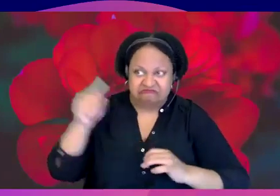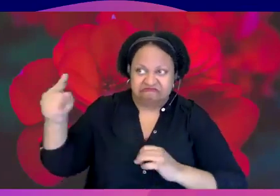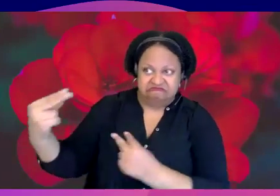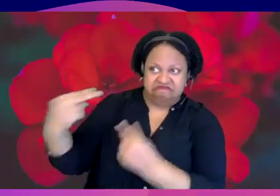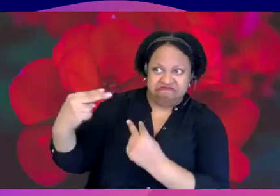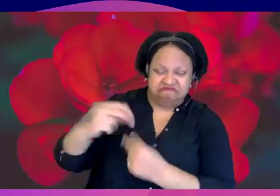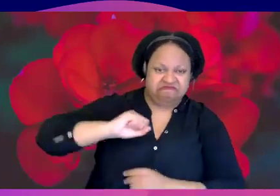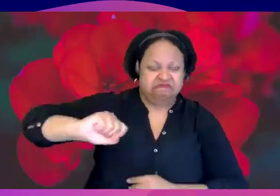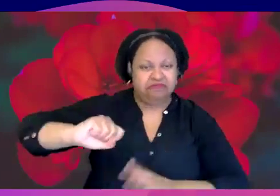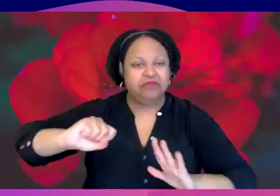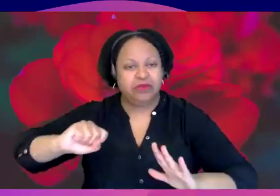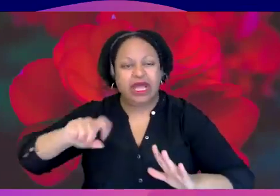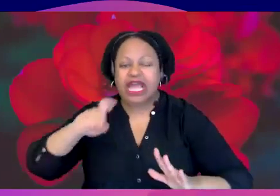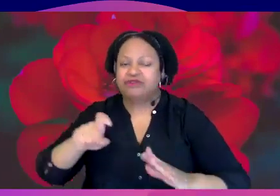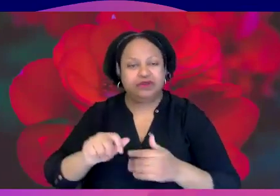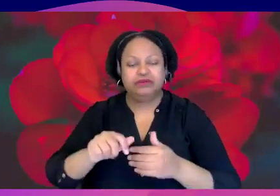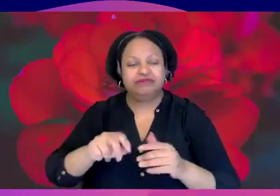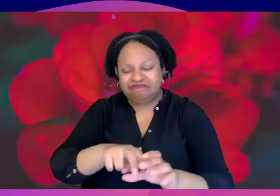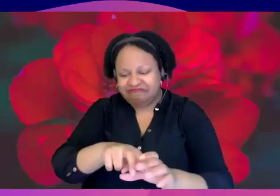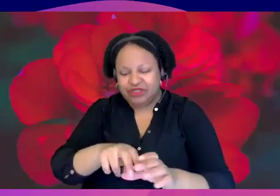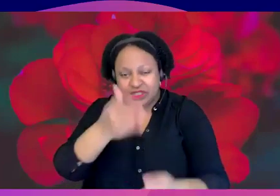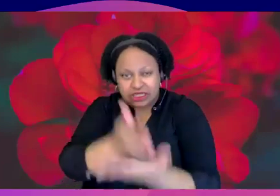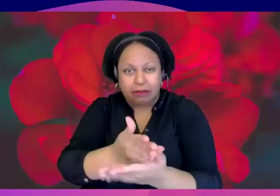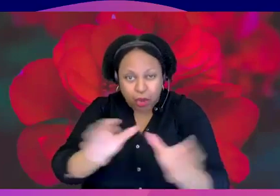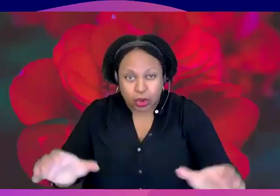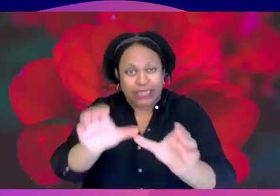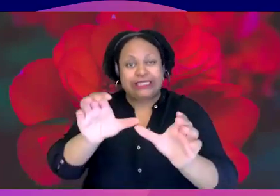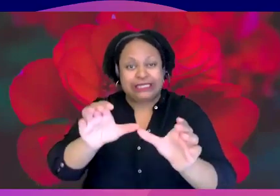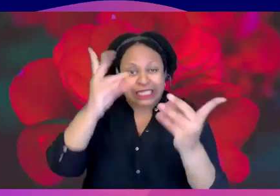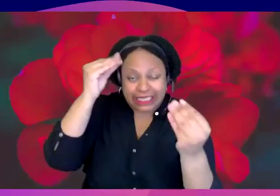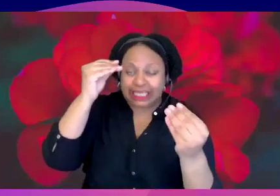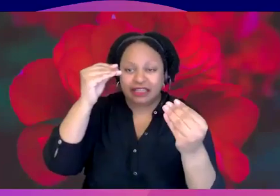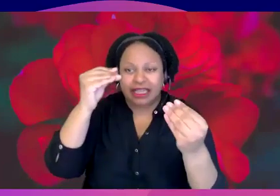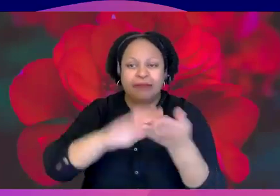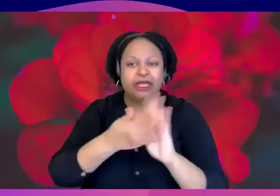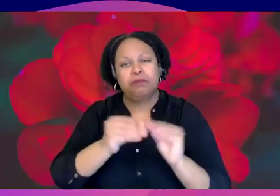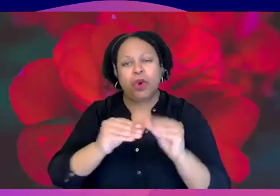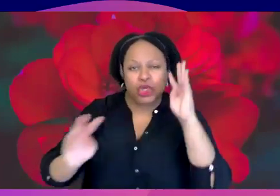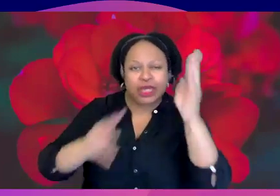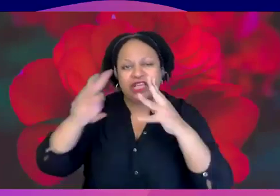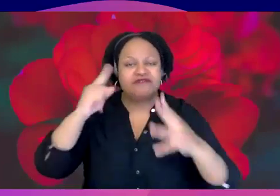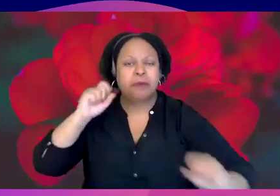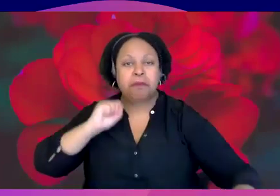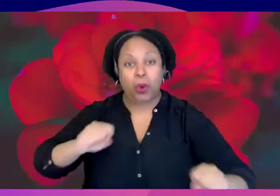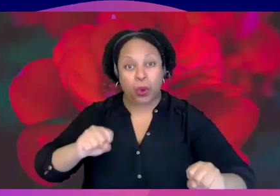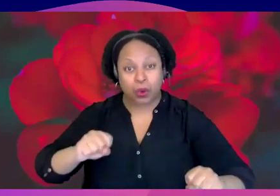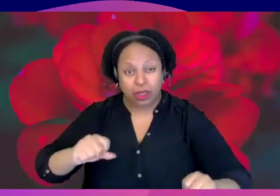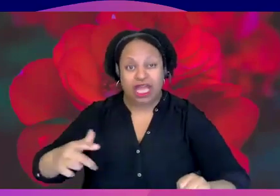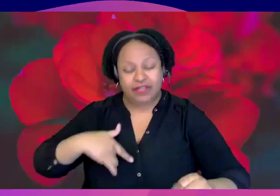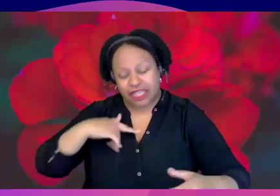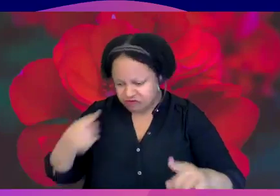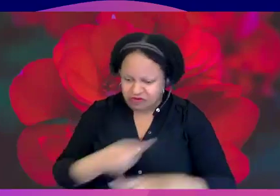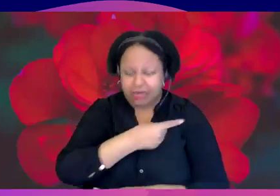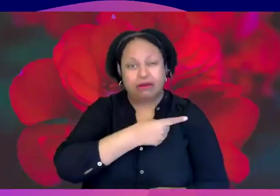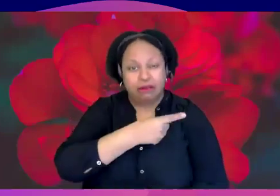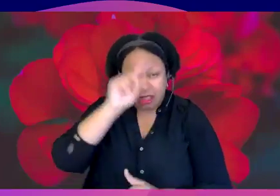this crisis mode that Jen spoke to so that we can get creative and bold. I believe that our radical imaginations coupled with